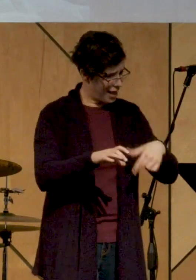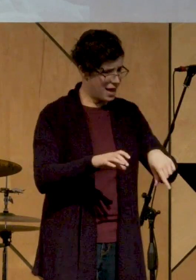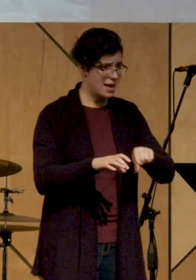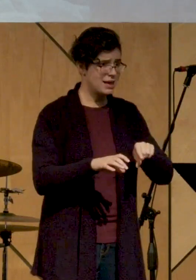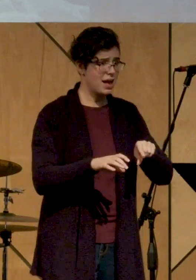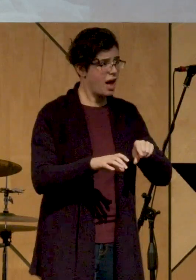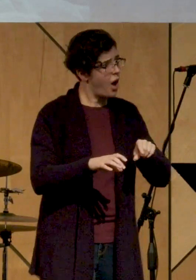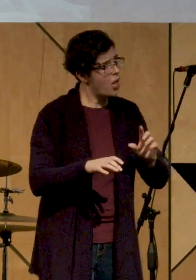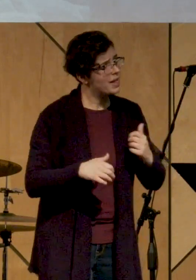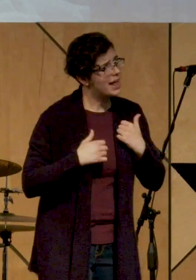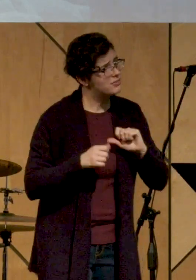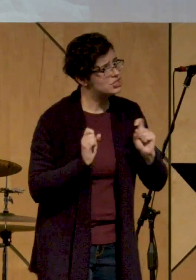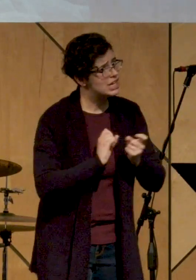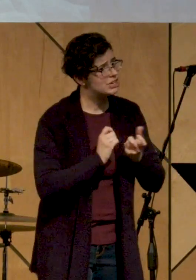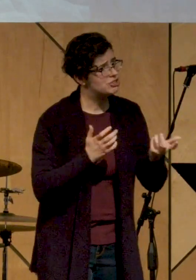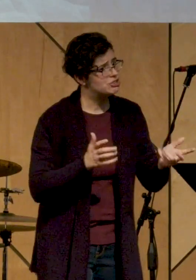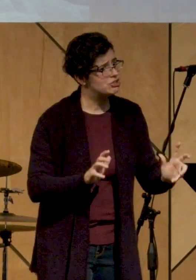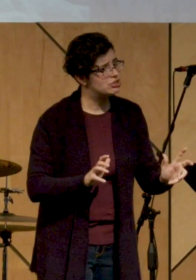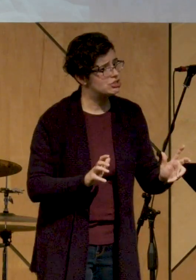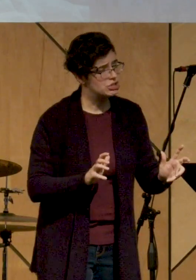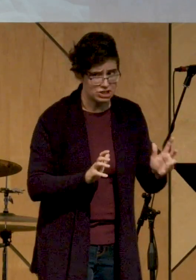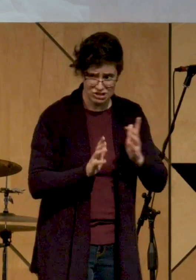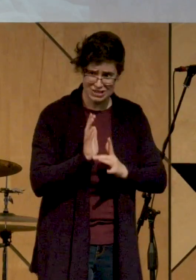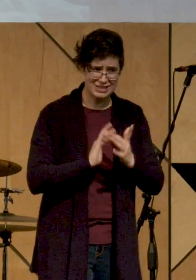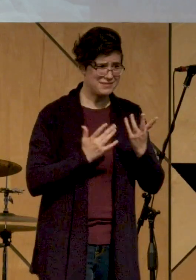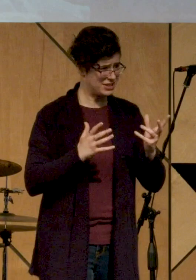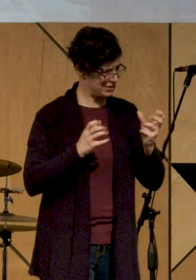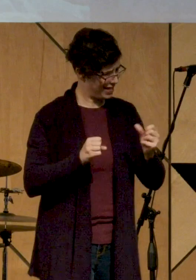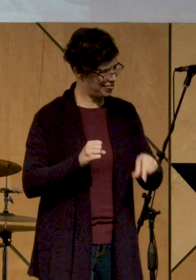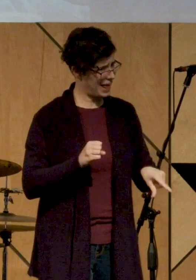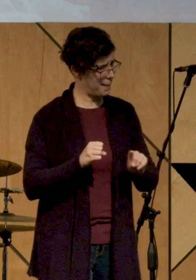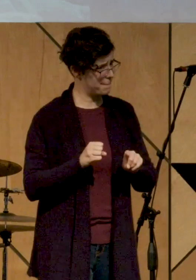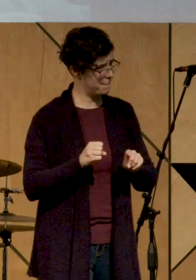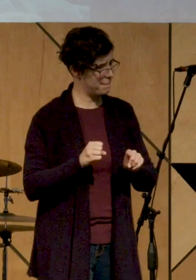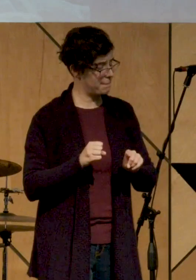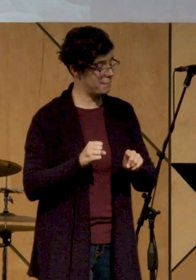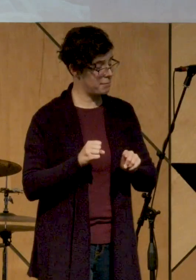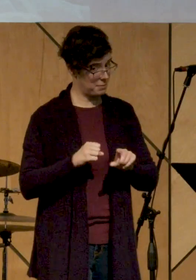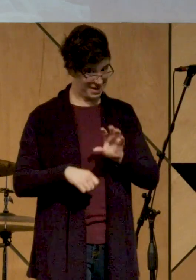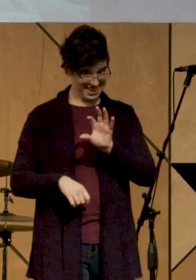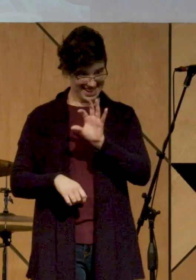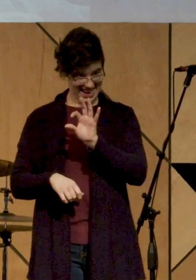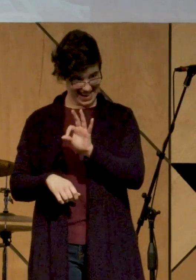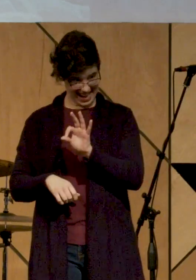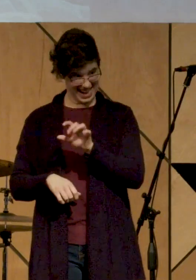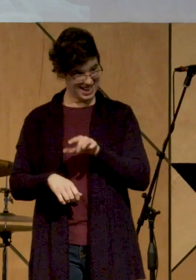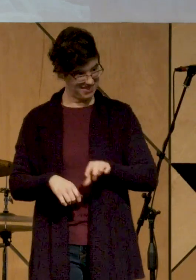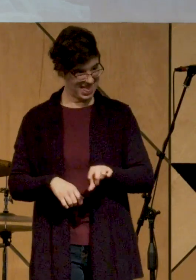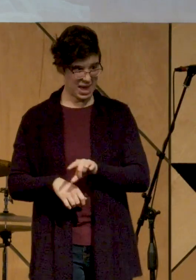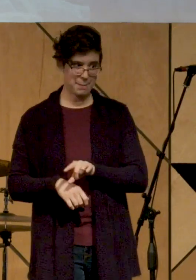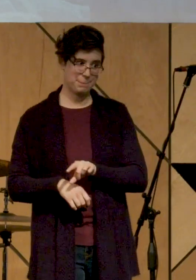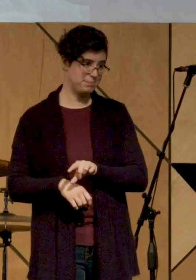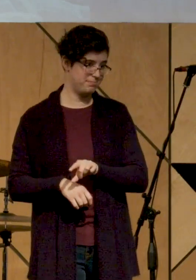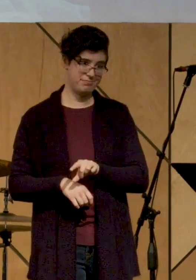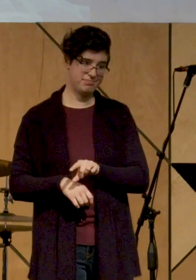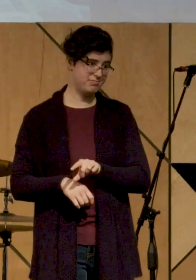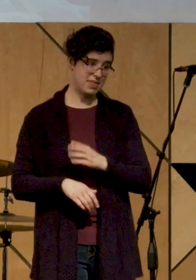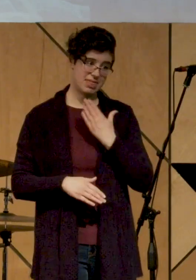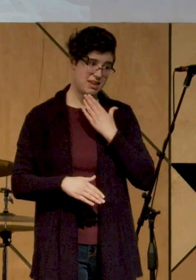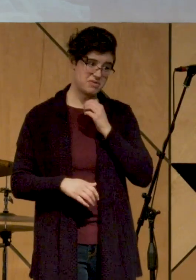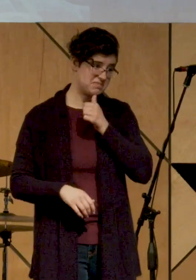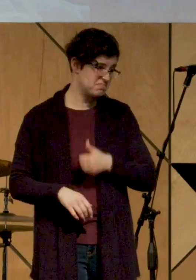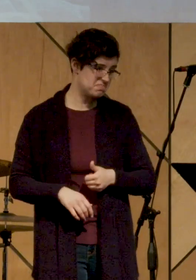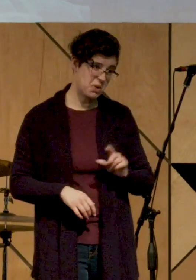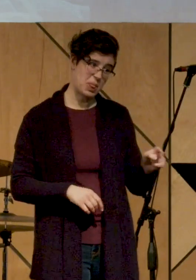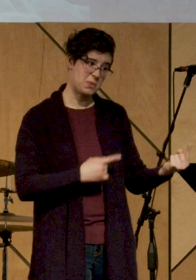life-changing deal that Jesus has just done for them. And the Bible says 90% of them never even offered a thank